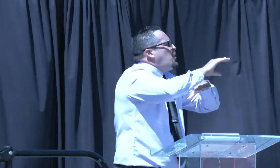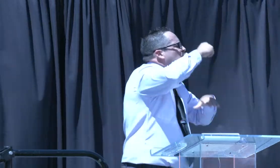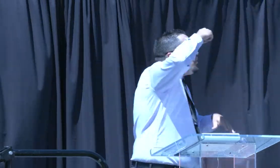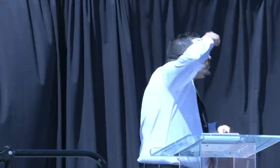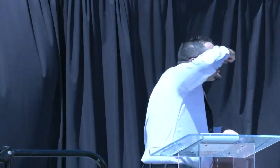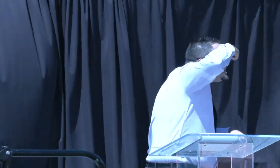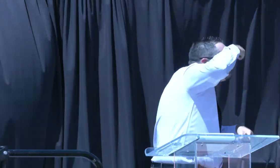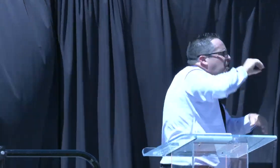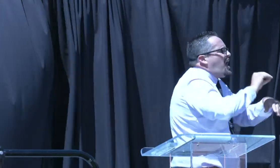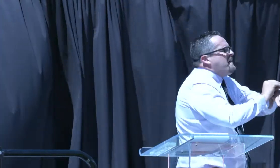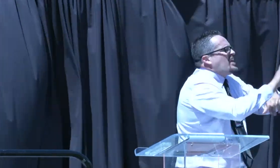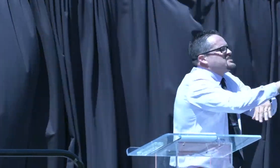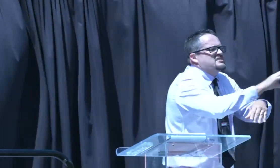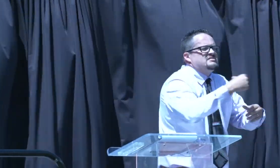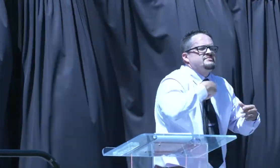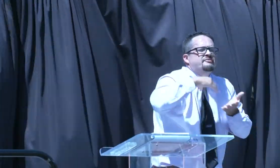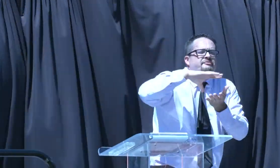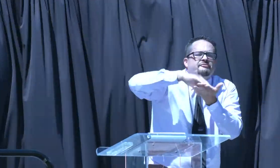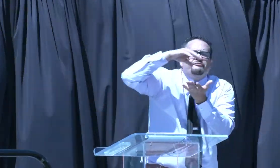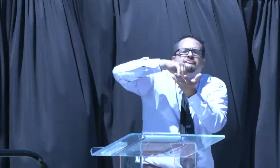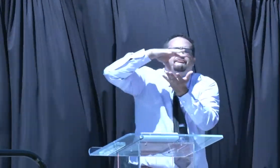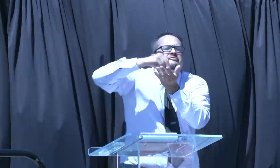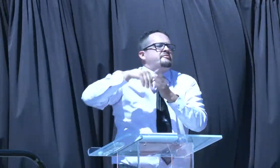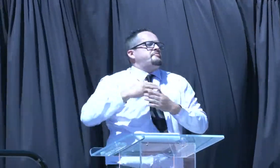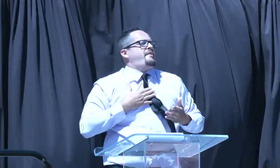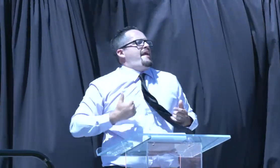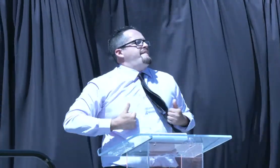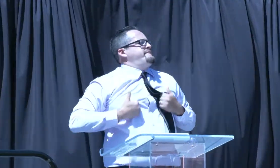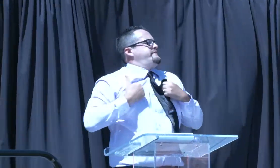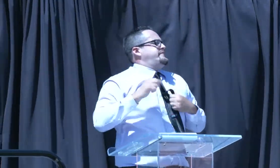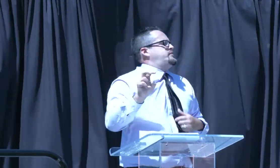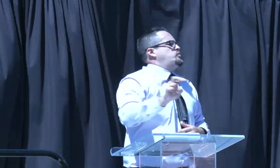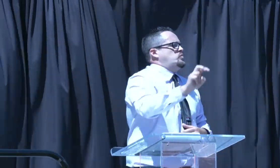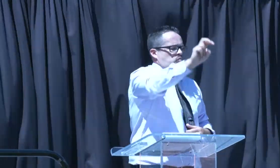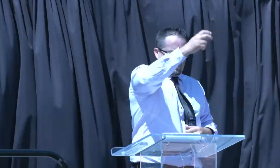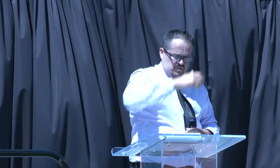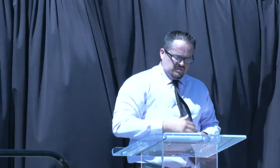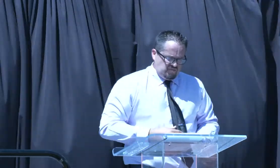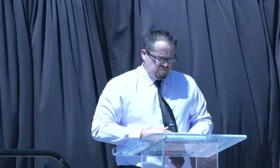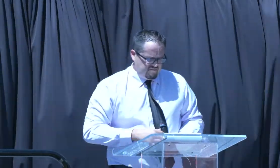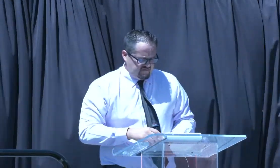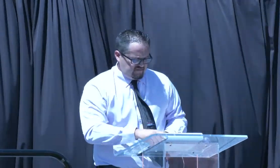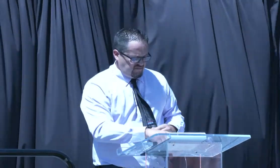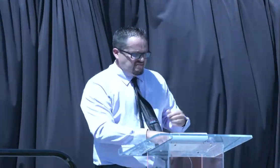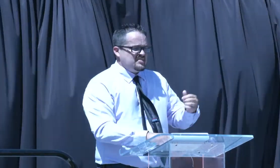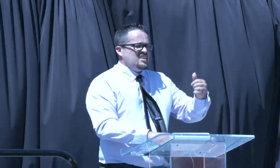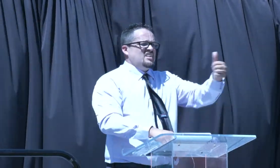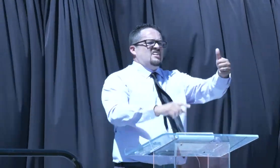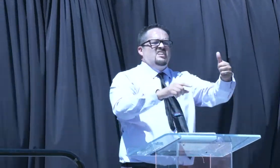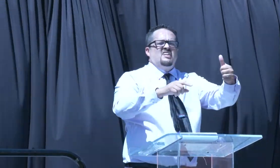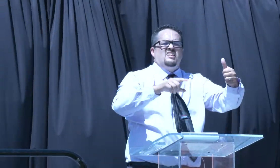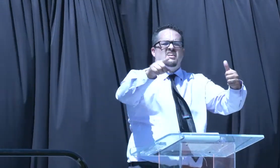and I congratulate you today. And here's some wisdom and advice that I have picked up on my life's journeys and I'm happy to